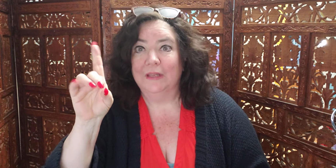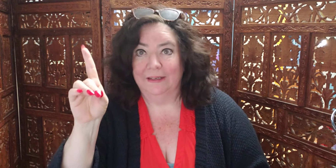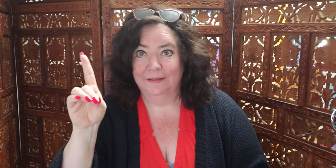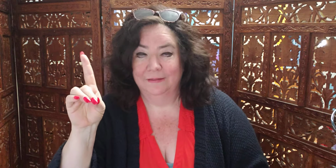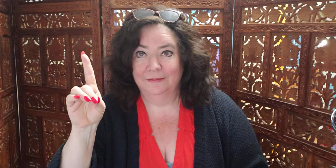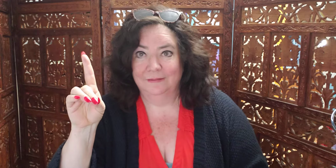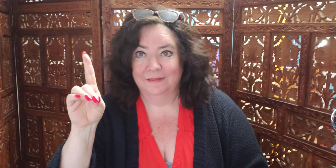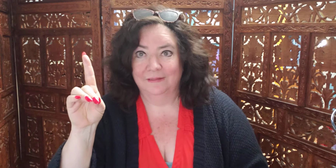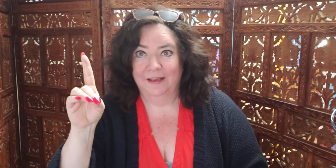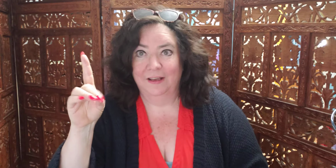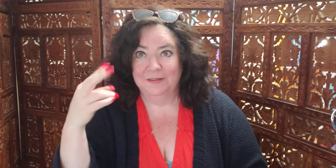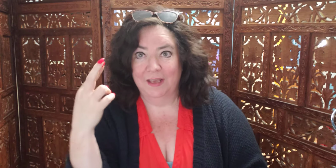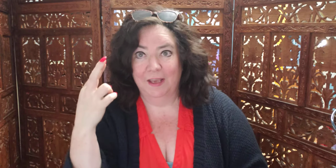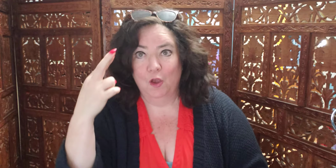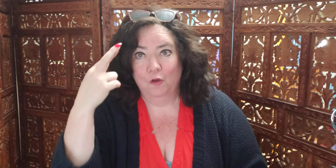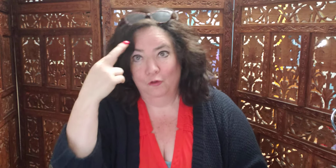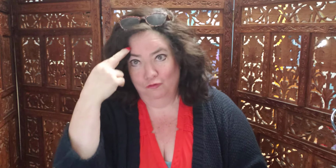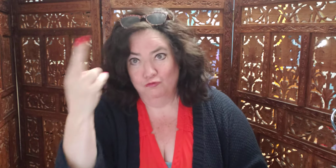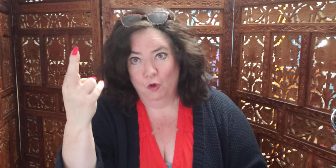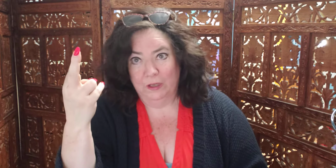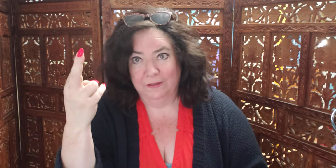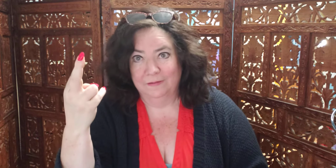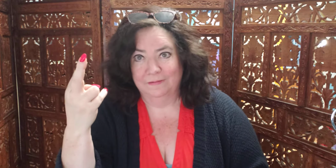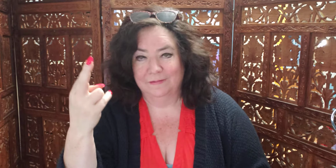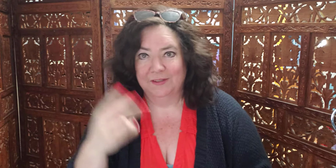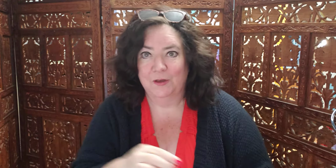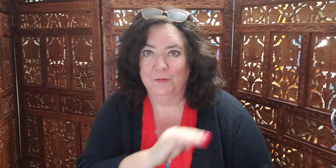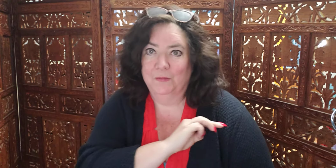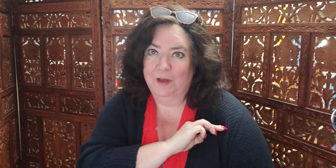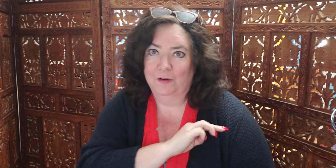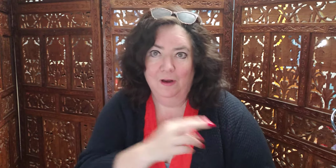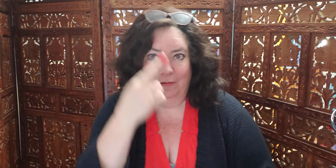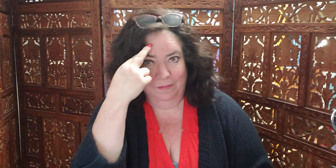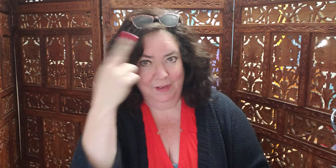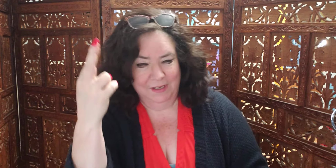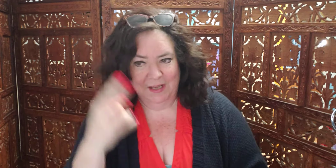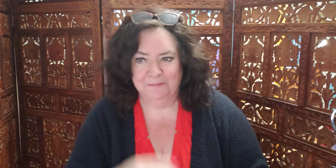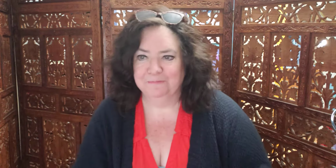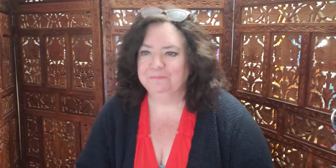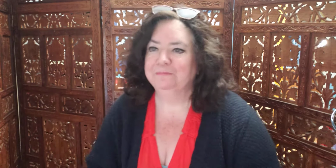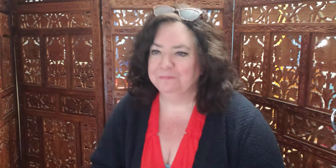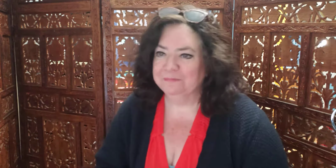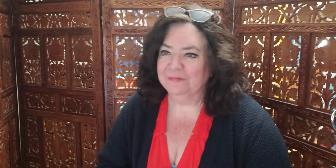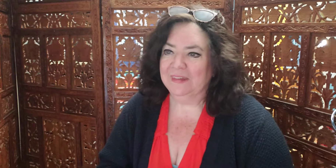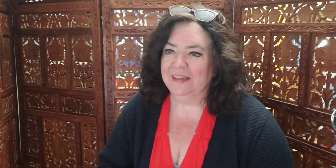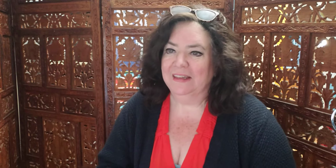Roland, and I'll say Roland. So on her heart, in his head.